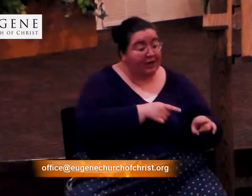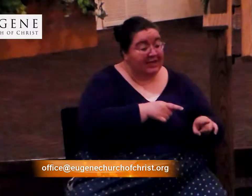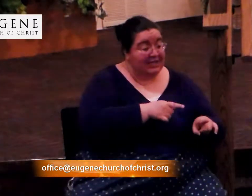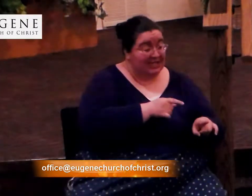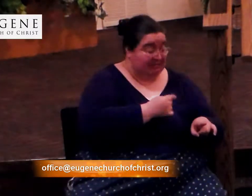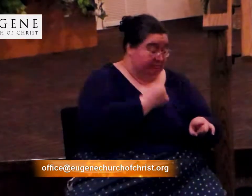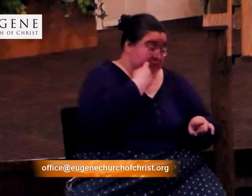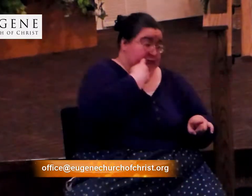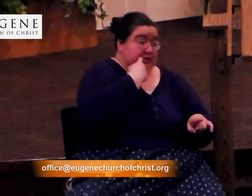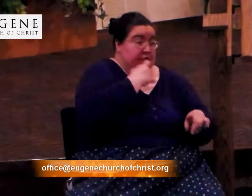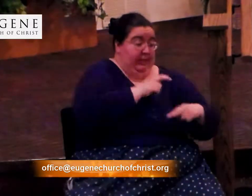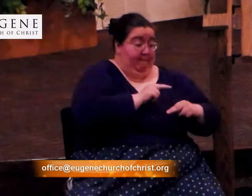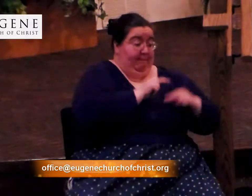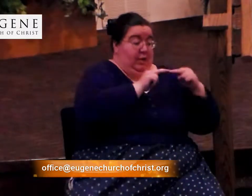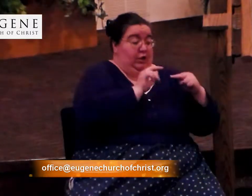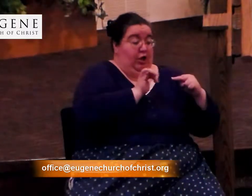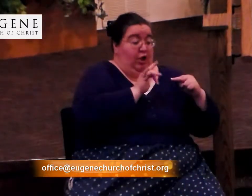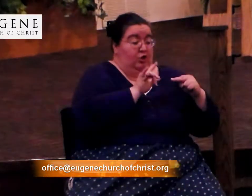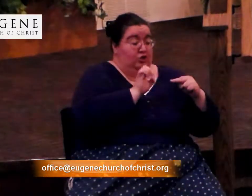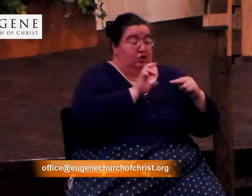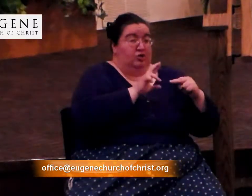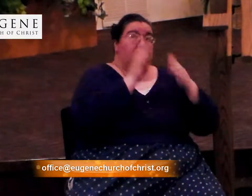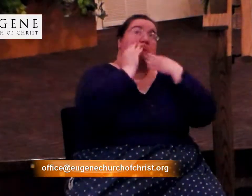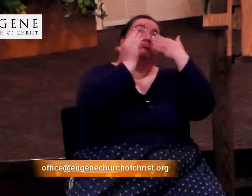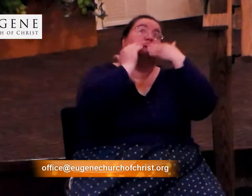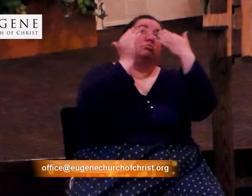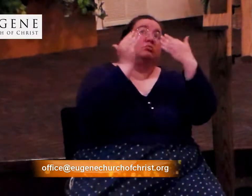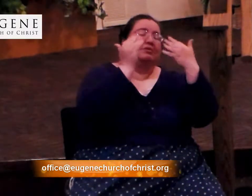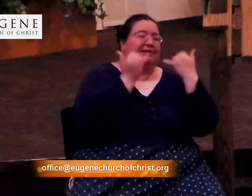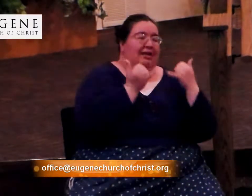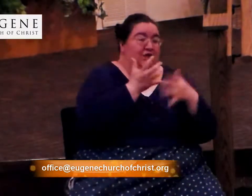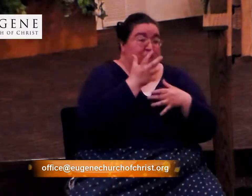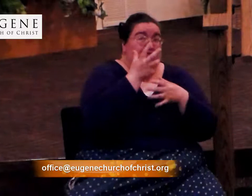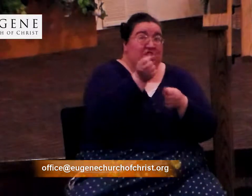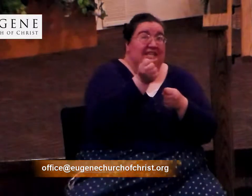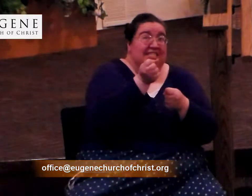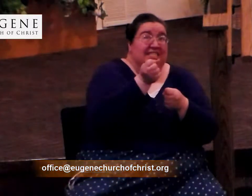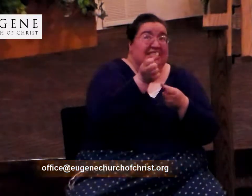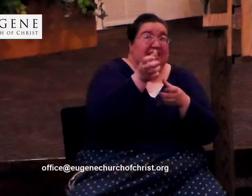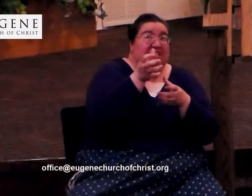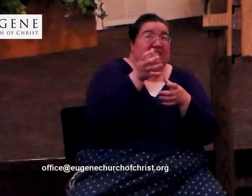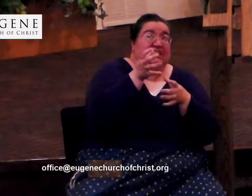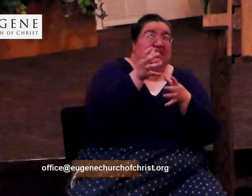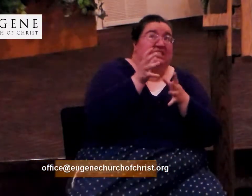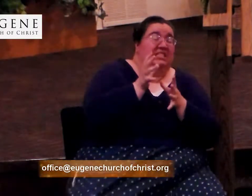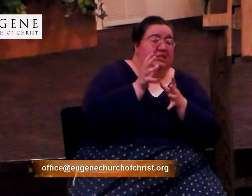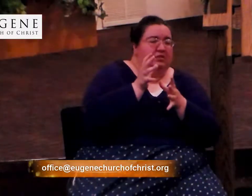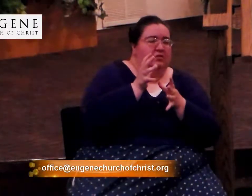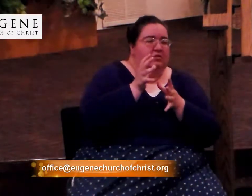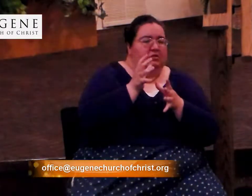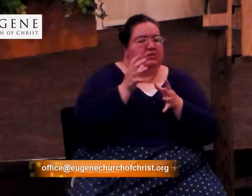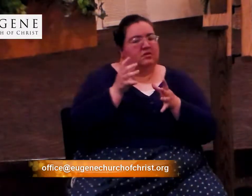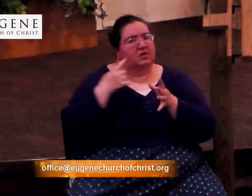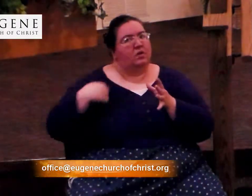to lose trust a little bit. We have to remember in our journey to trust God. Now